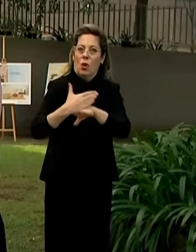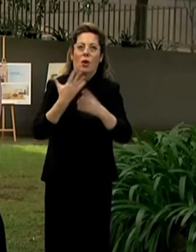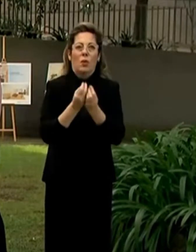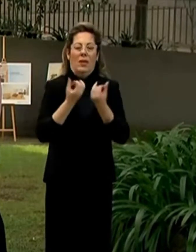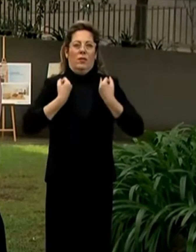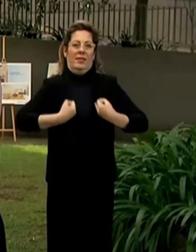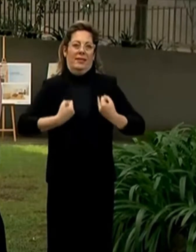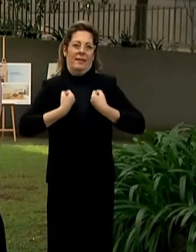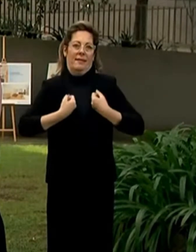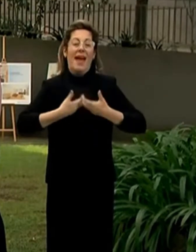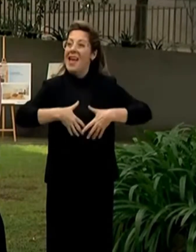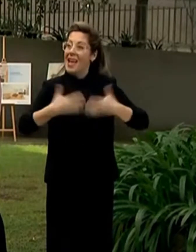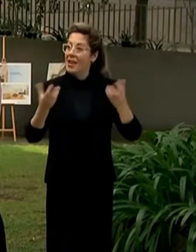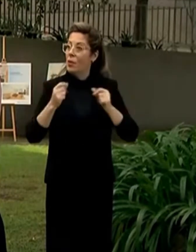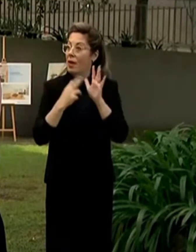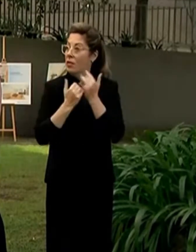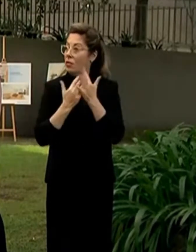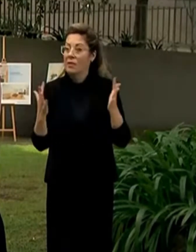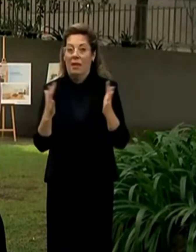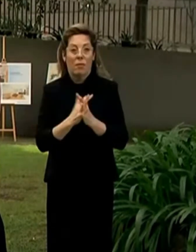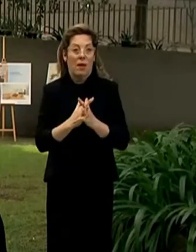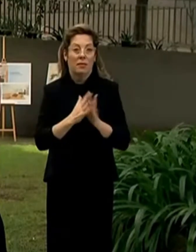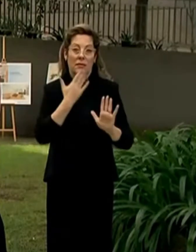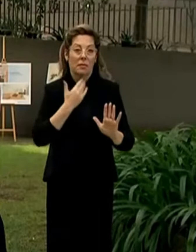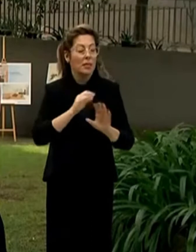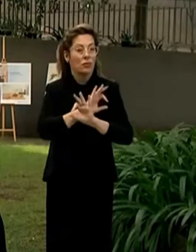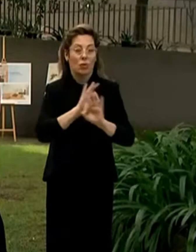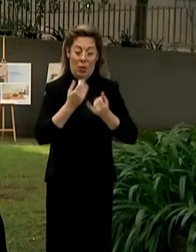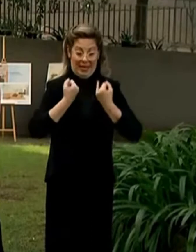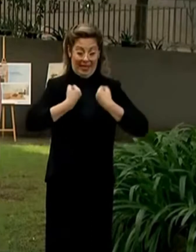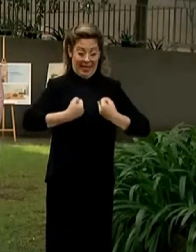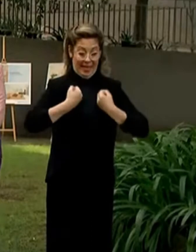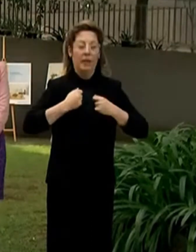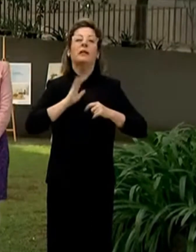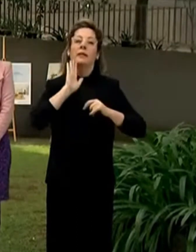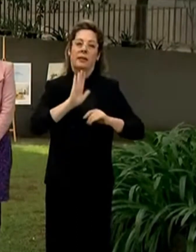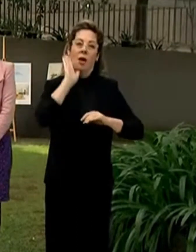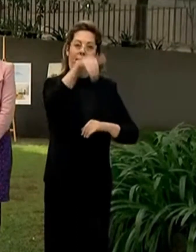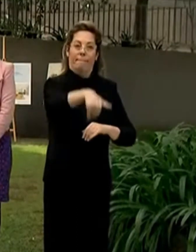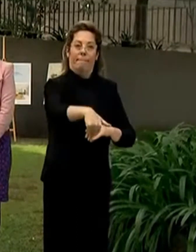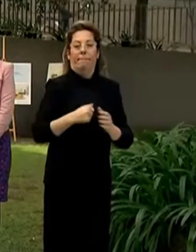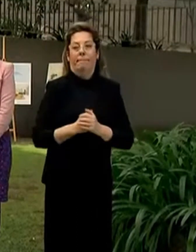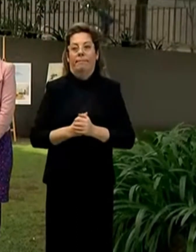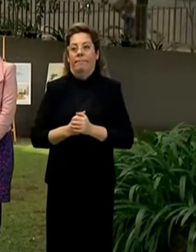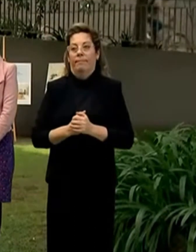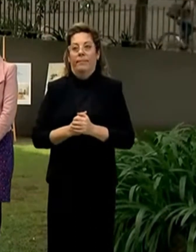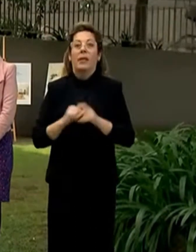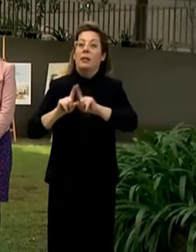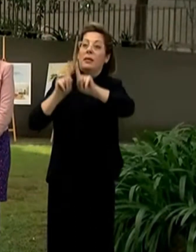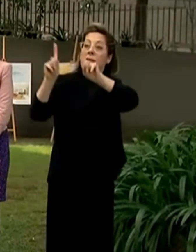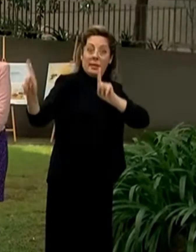state. It's essential that people continue to maintain that social distancing, hand